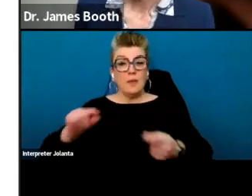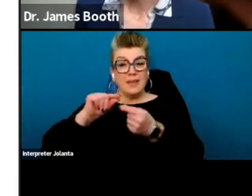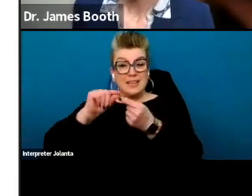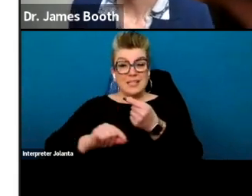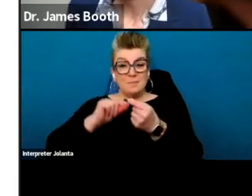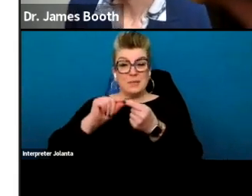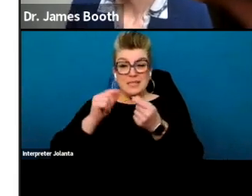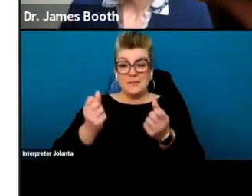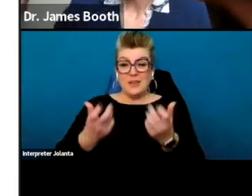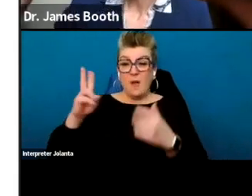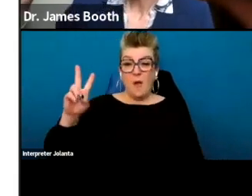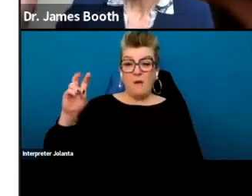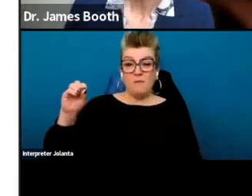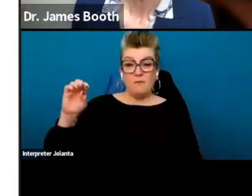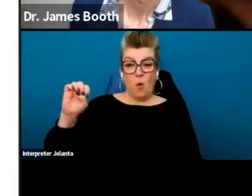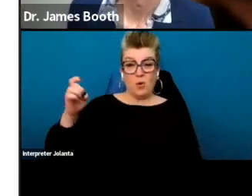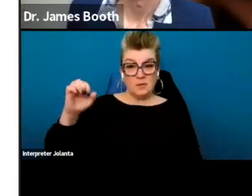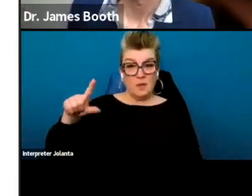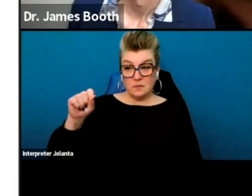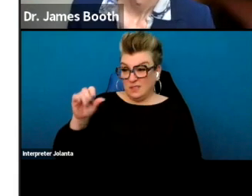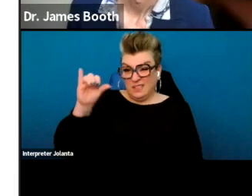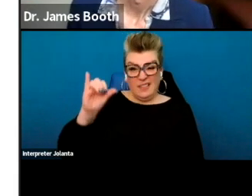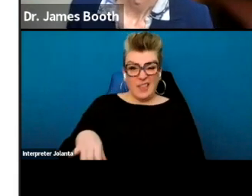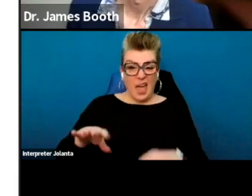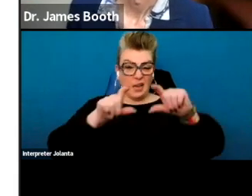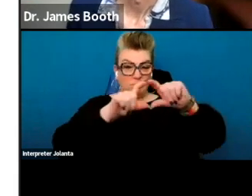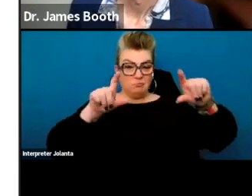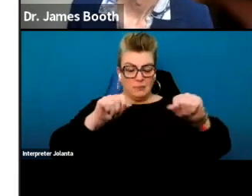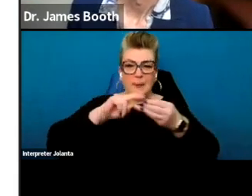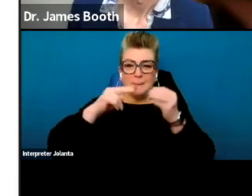so amount of activation for this, cubic